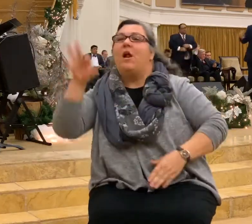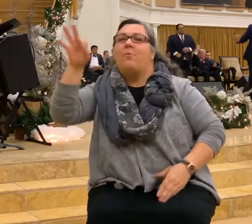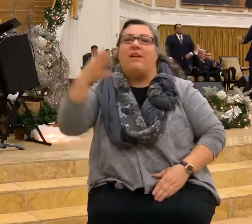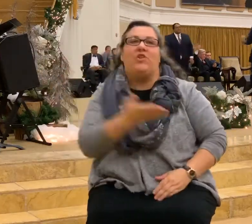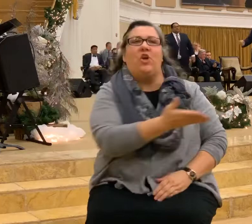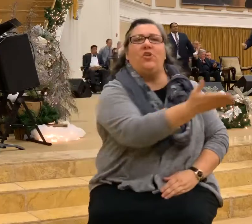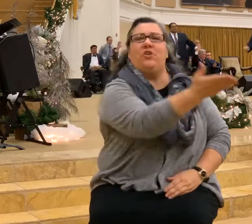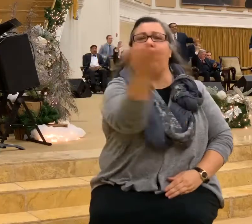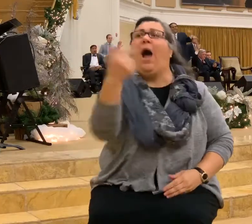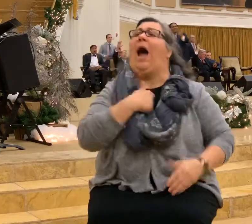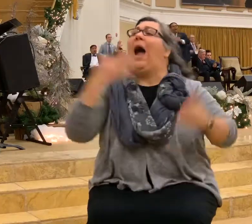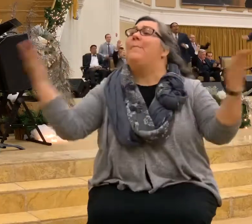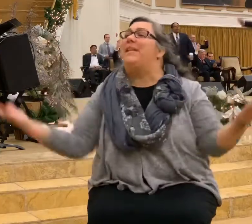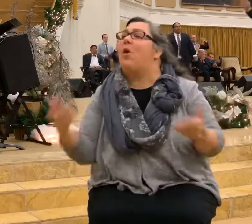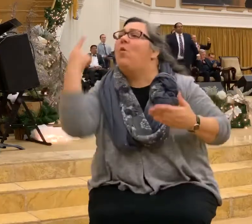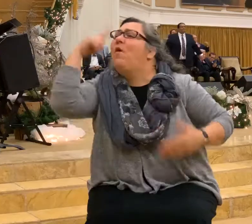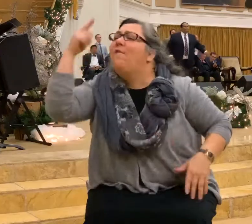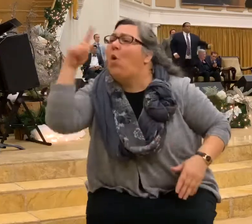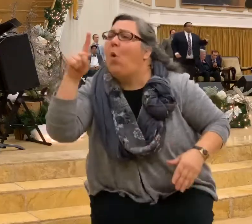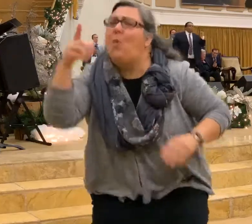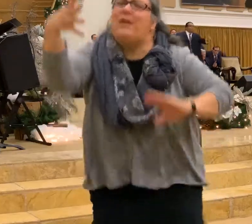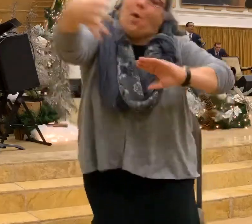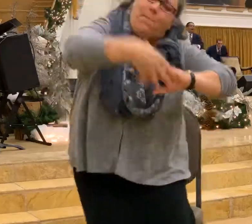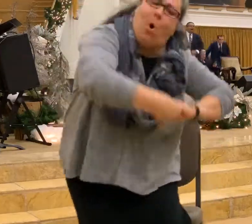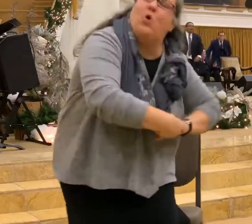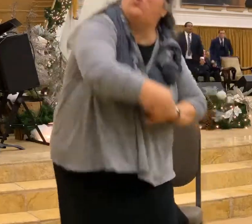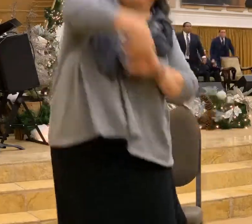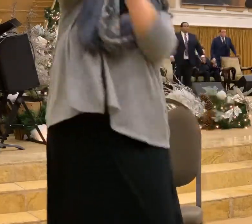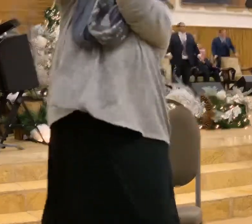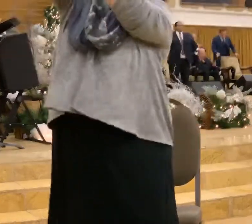to grab your hand and get you up on that rock.